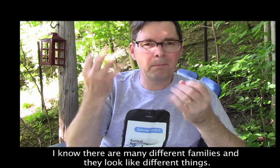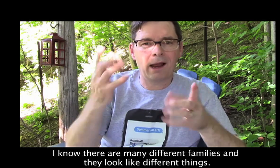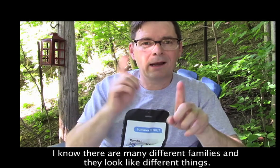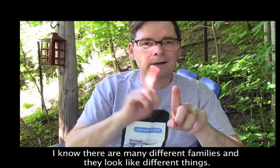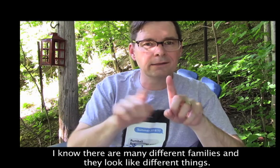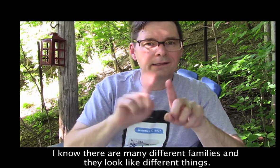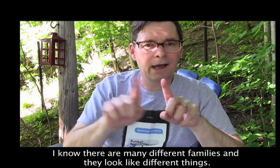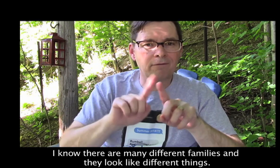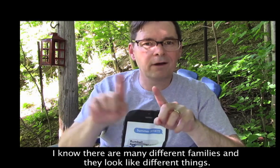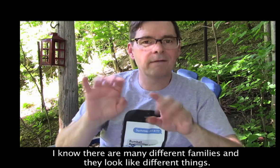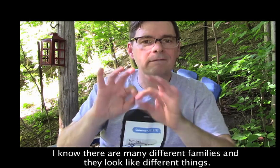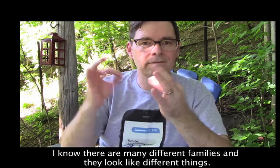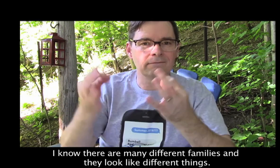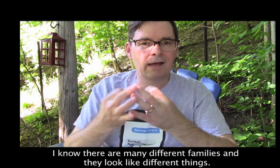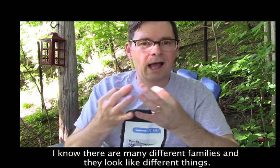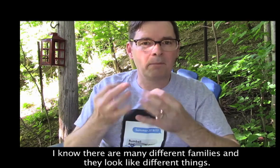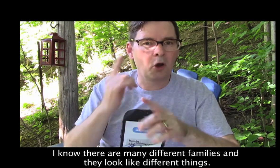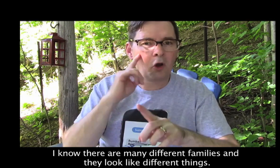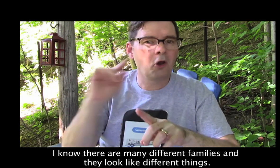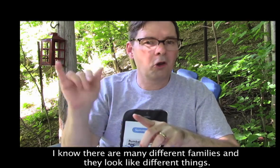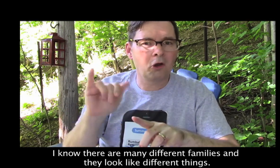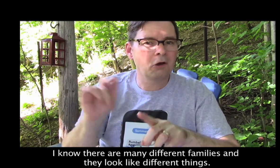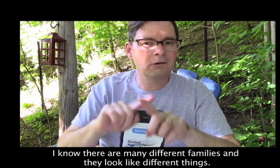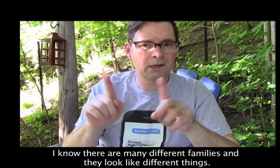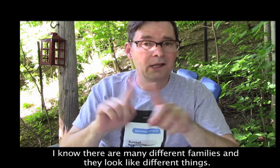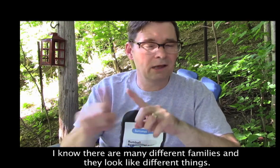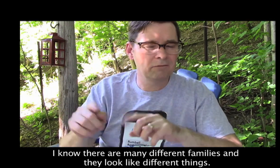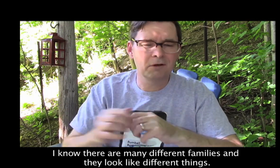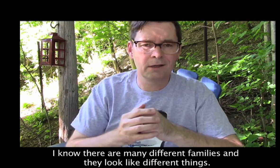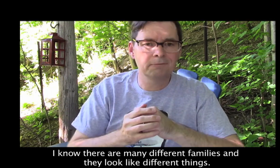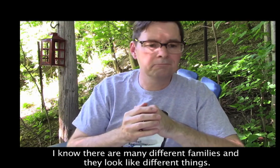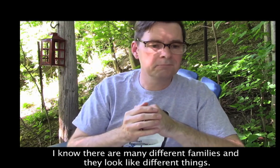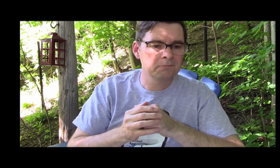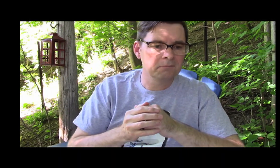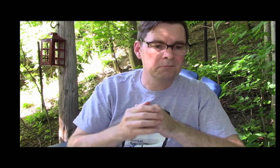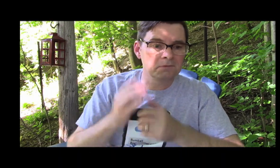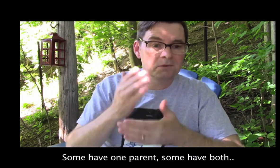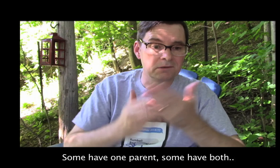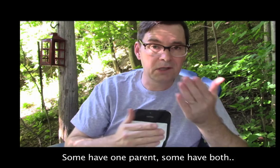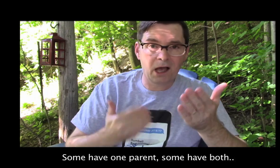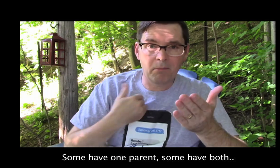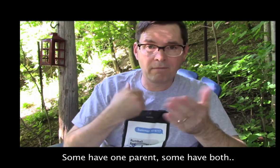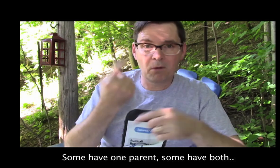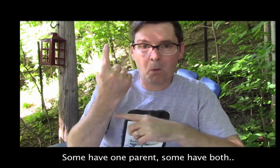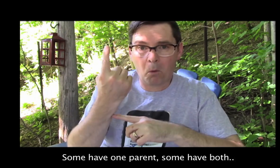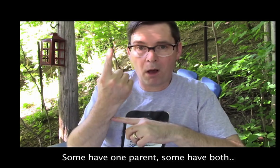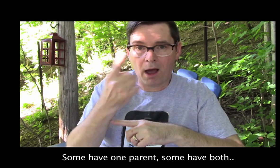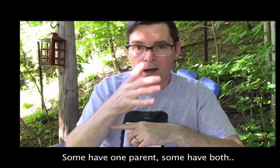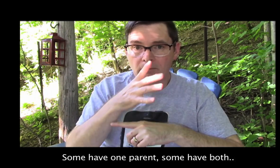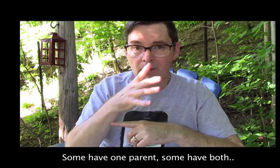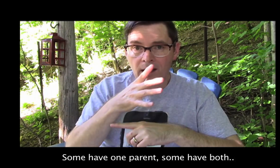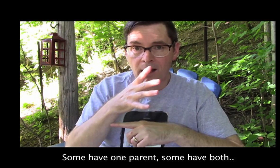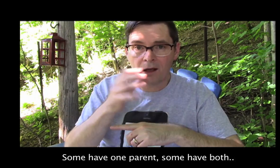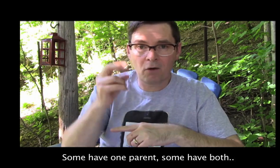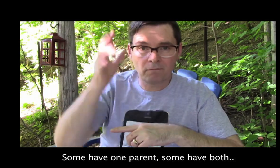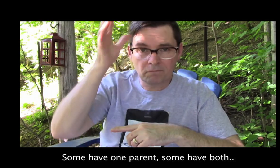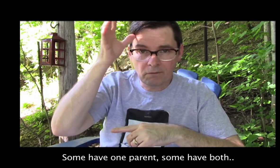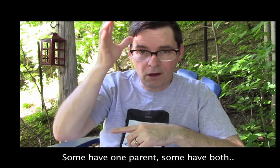I know there are many different families and they look like different things. Some